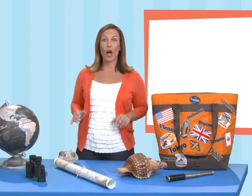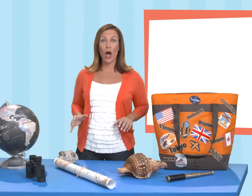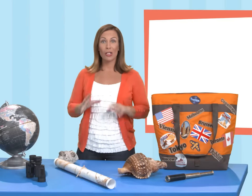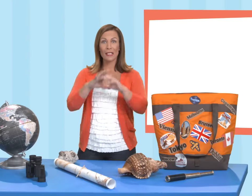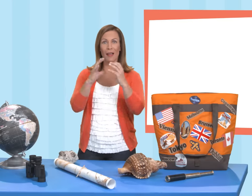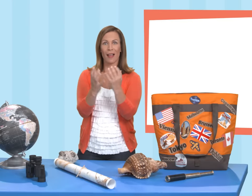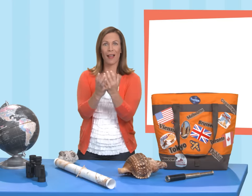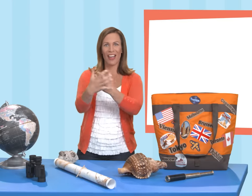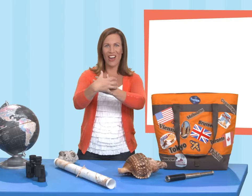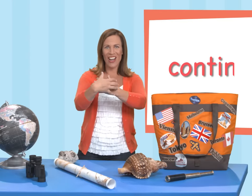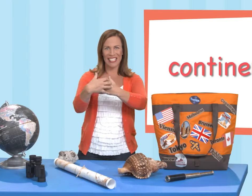called continents.